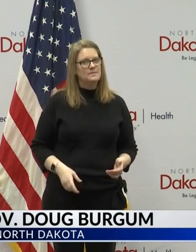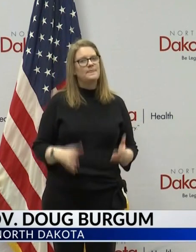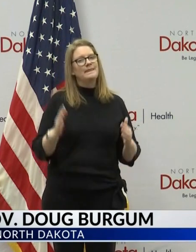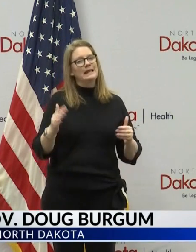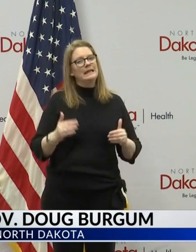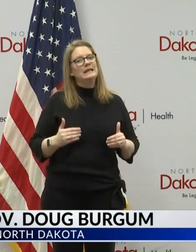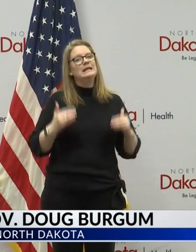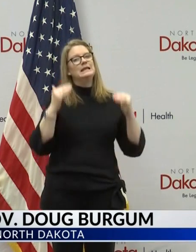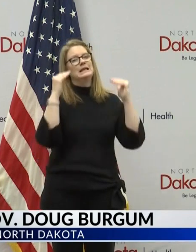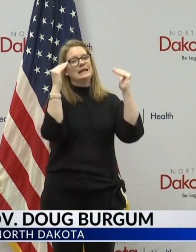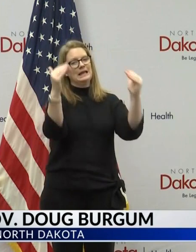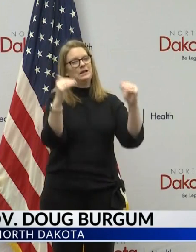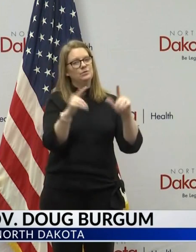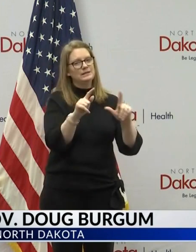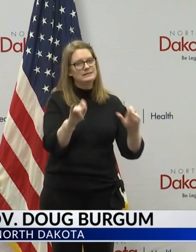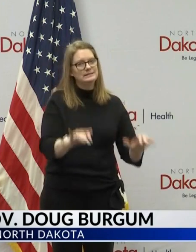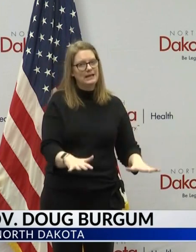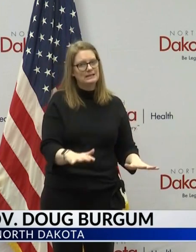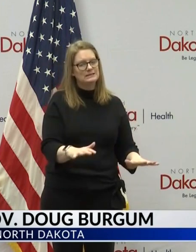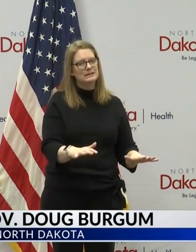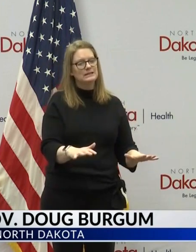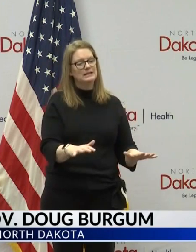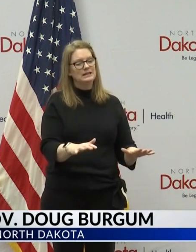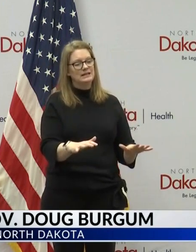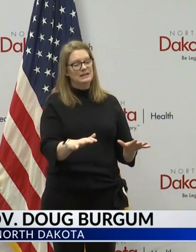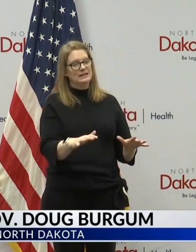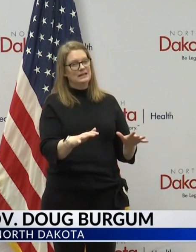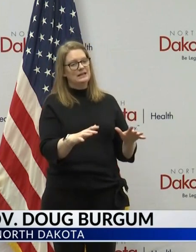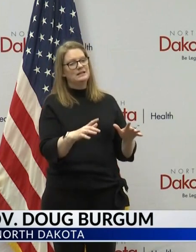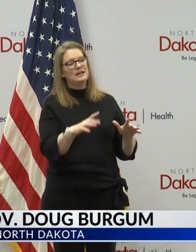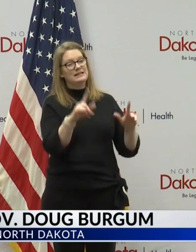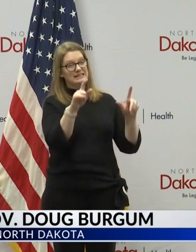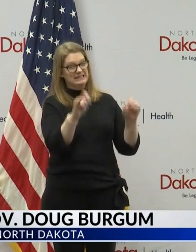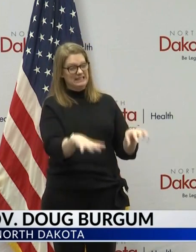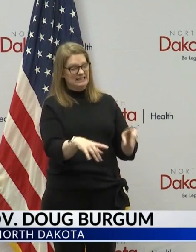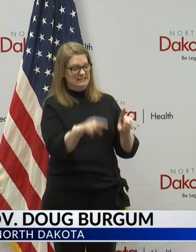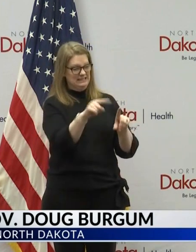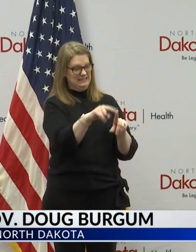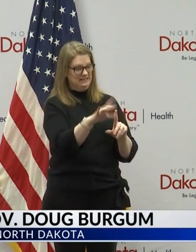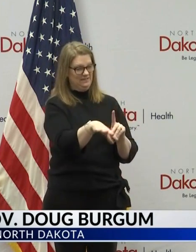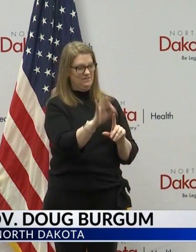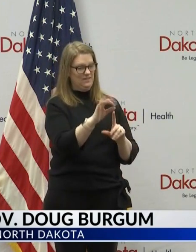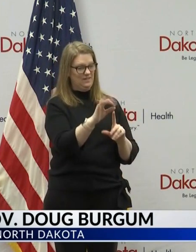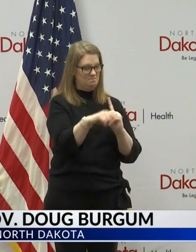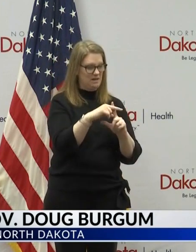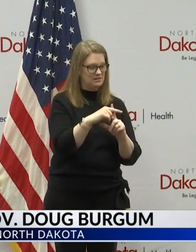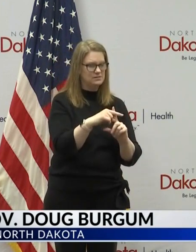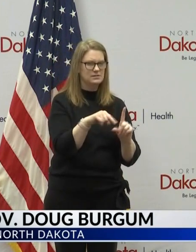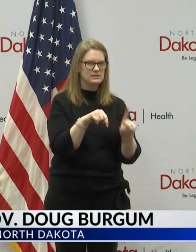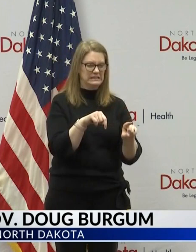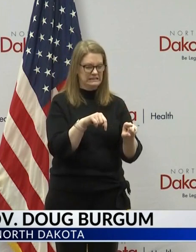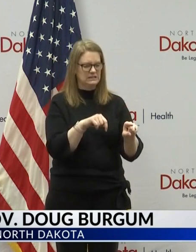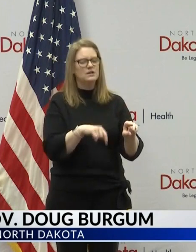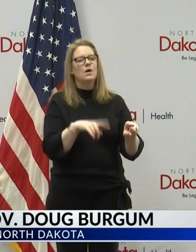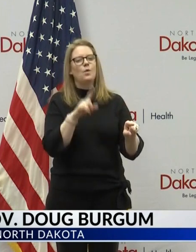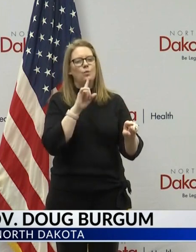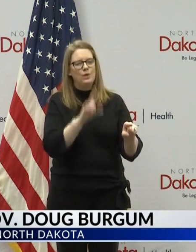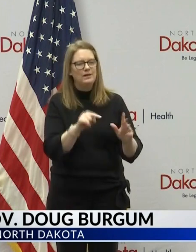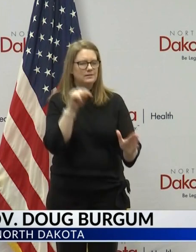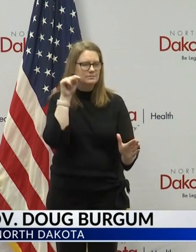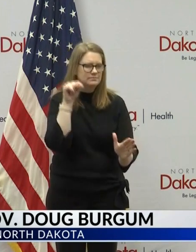of testing. And then from that testing, when we find positives, do really comprehensive and